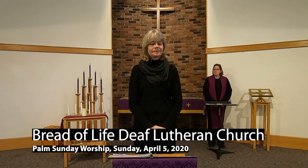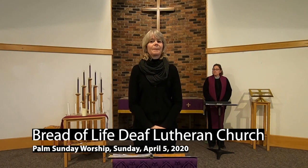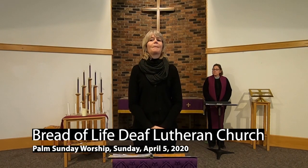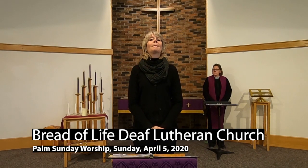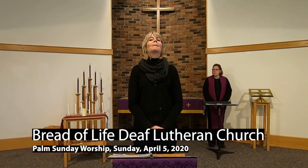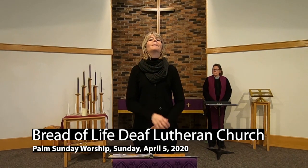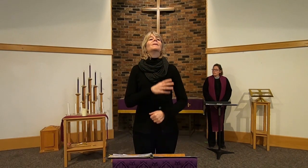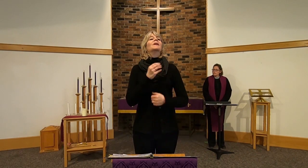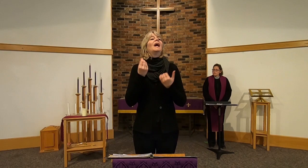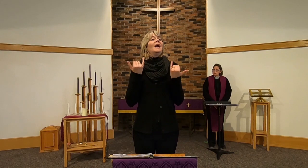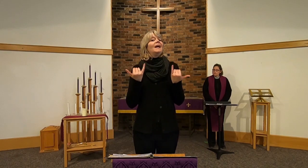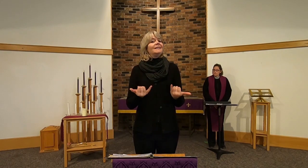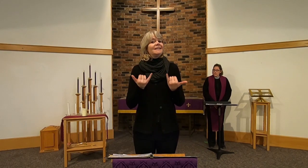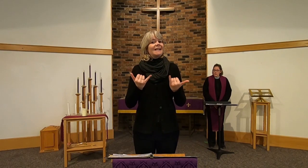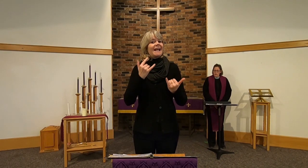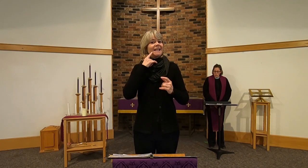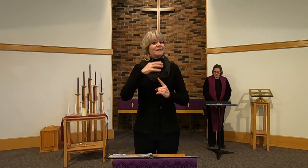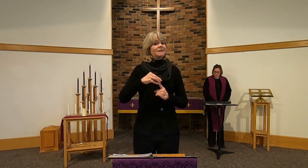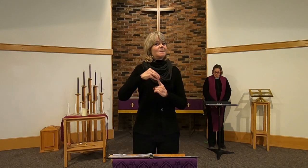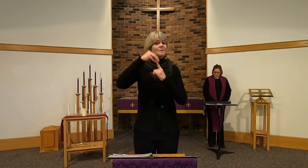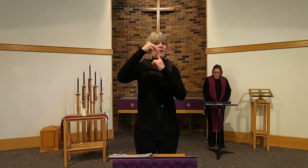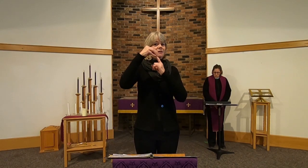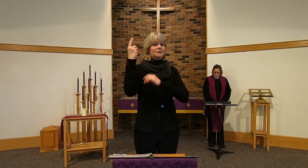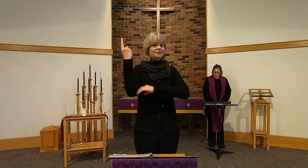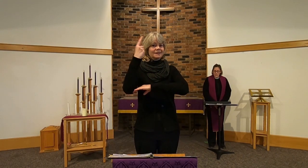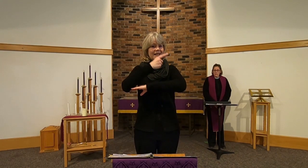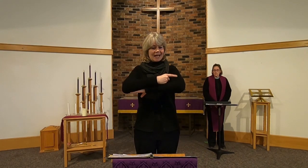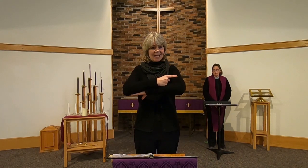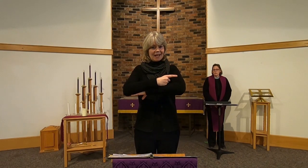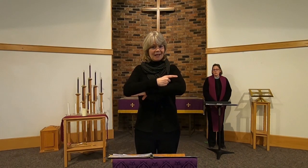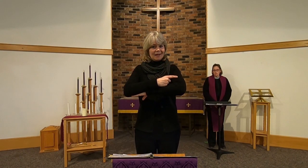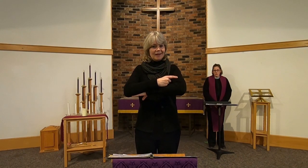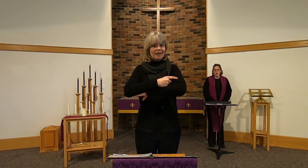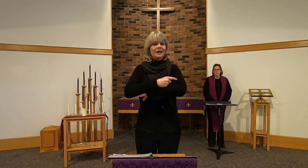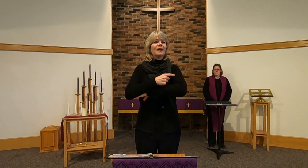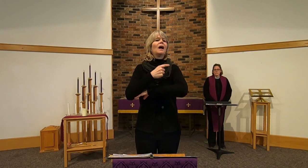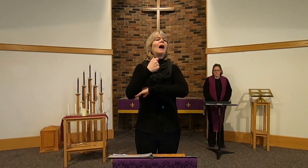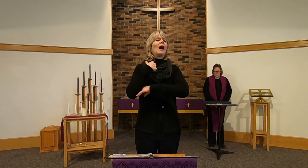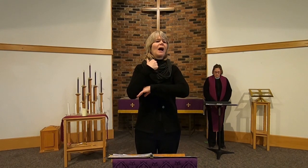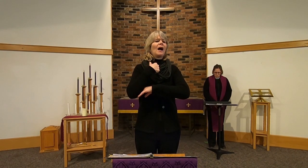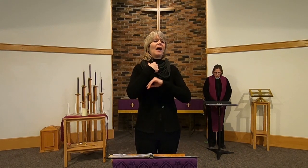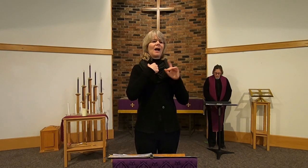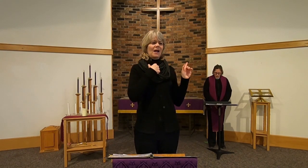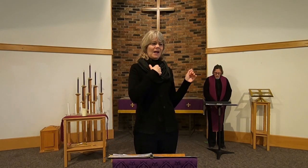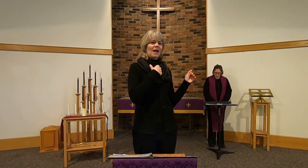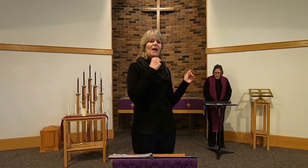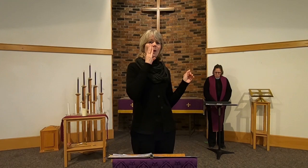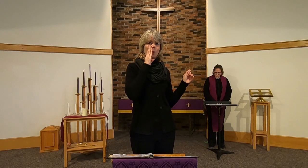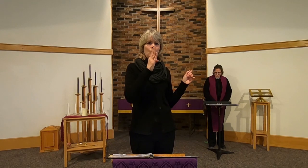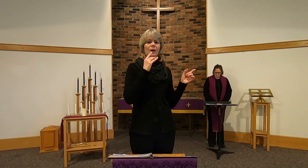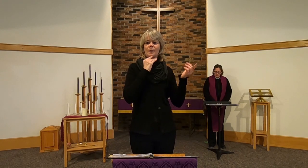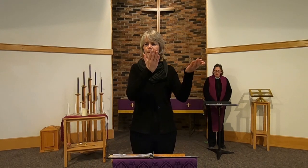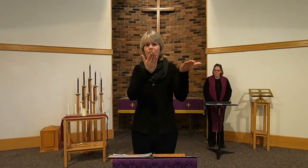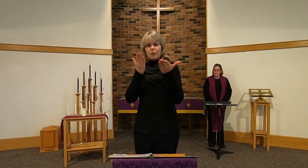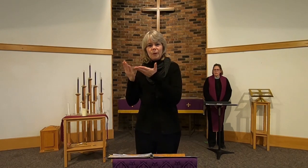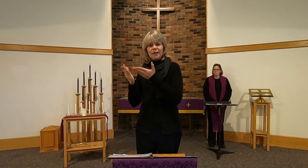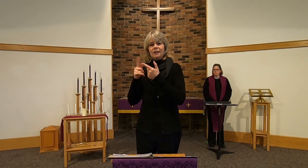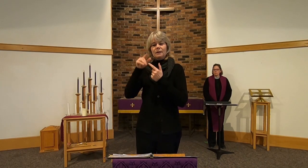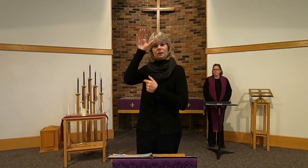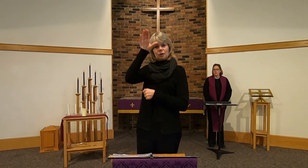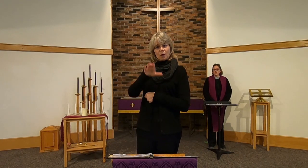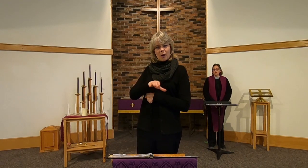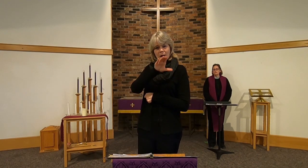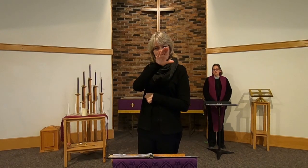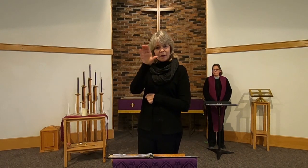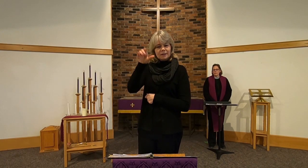And then because today is a special day, we're going to bring in the cross, we'll bring in the Bible, and